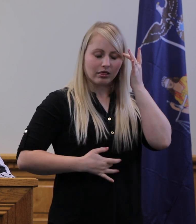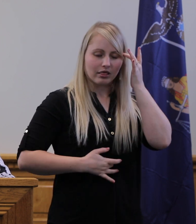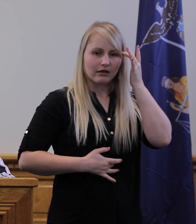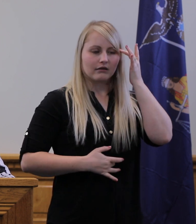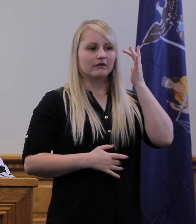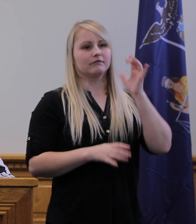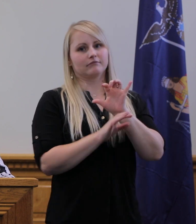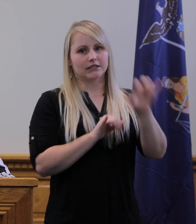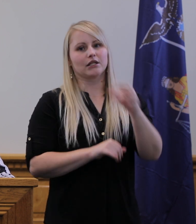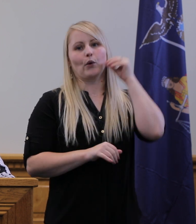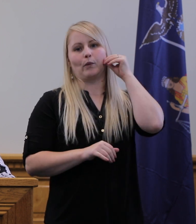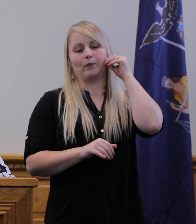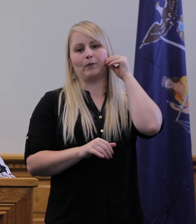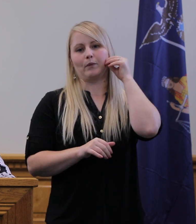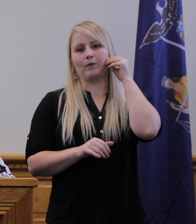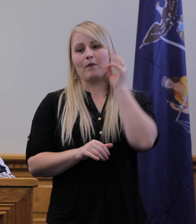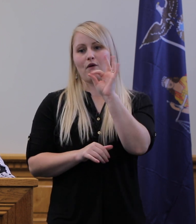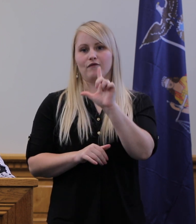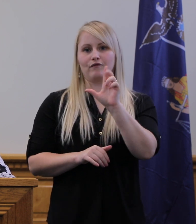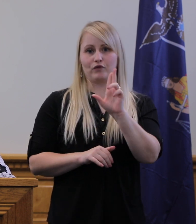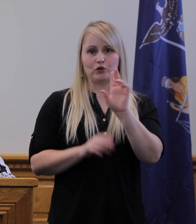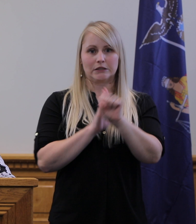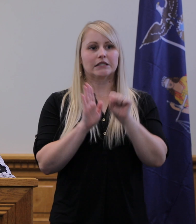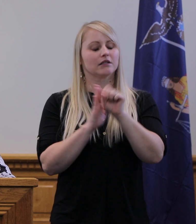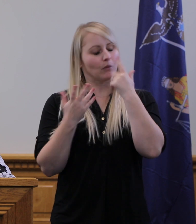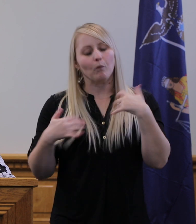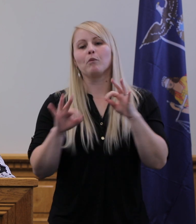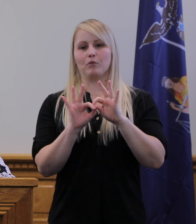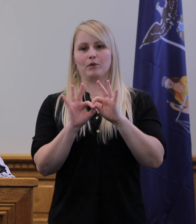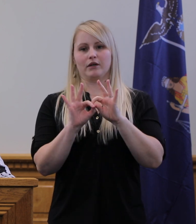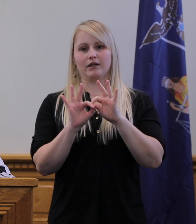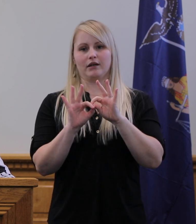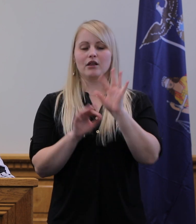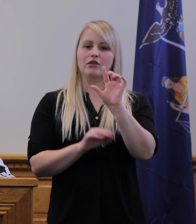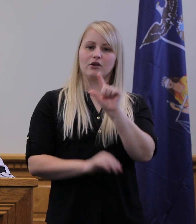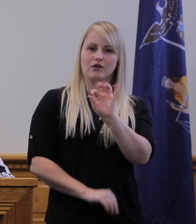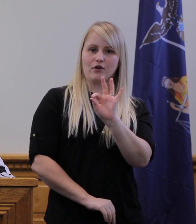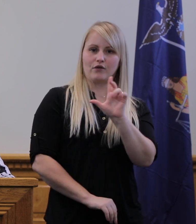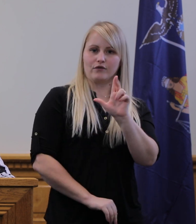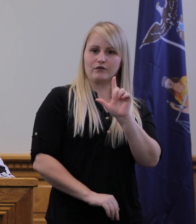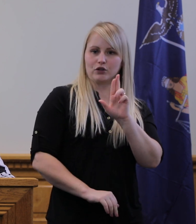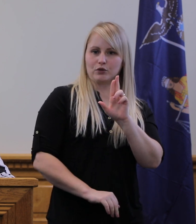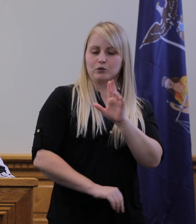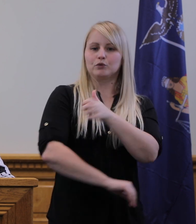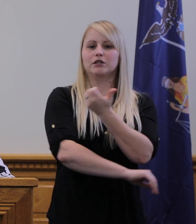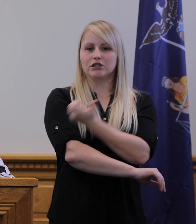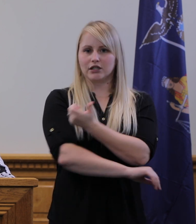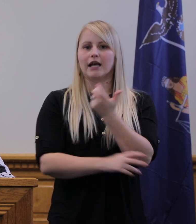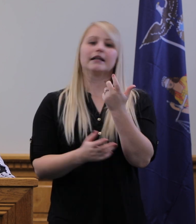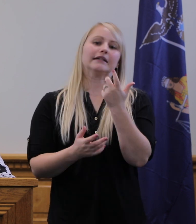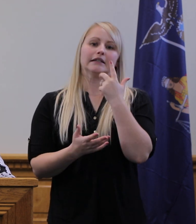more important when flu season arrives later this fall. Flu vaccine is recommended for anyone 6 months of age or